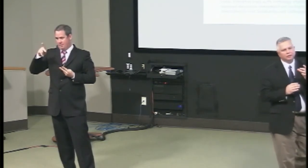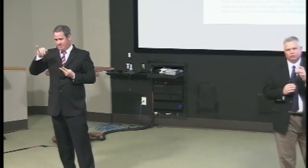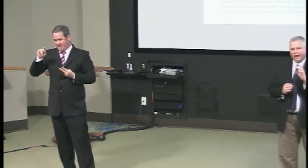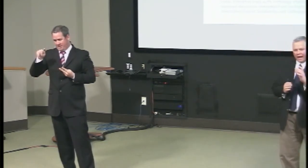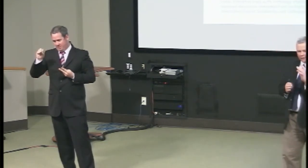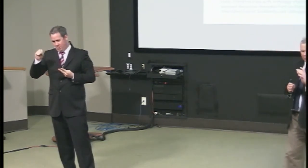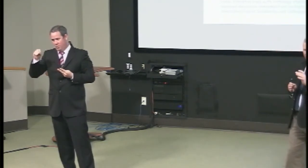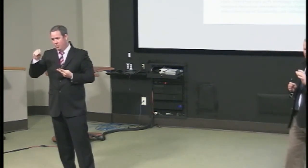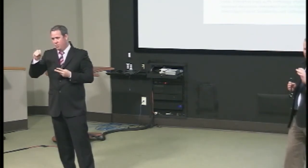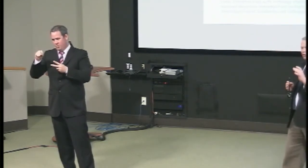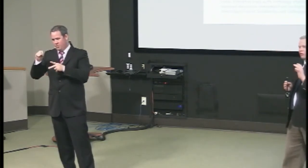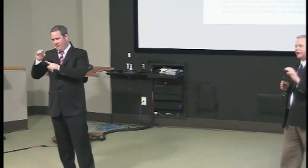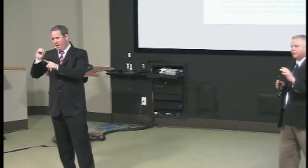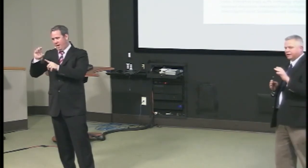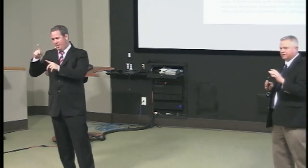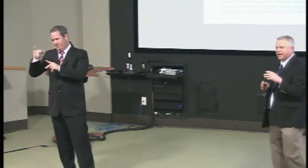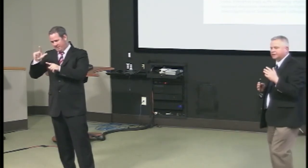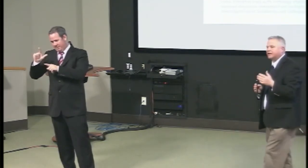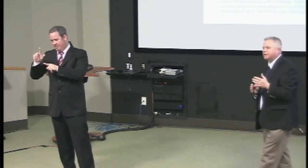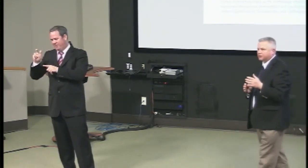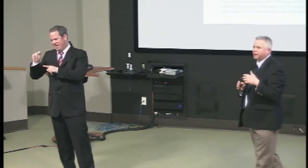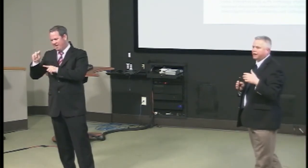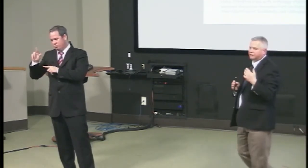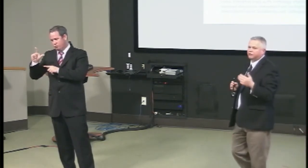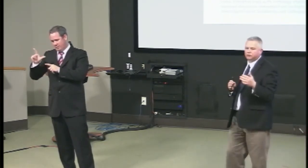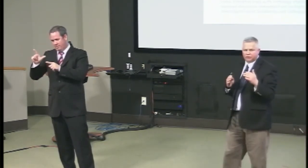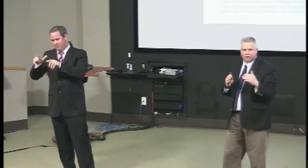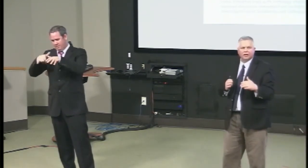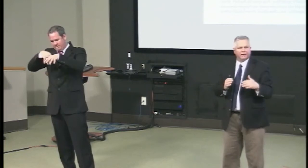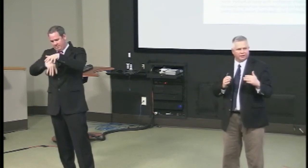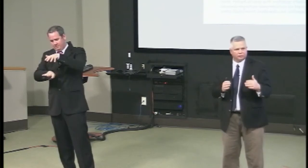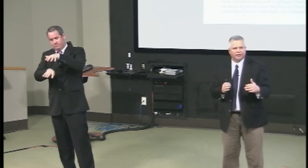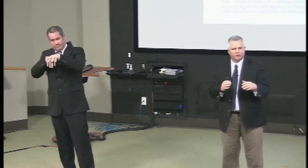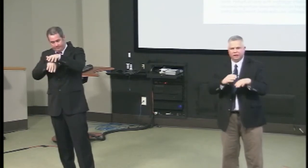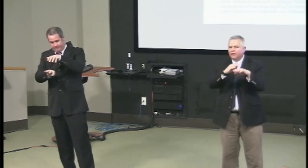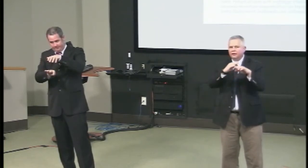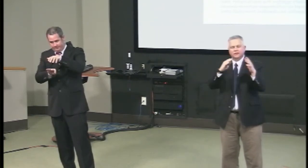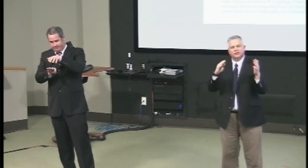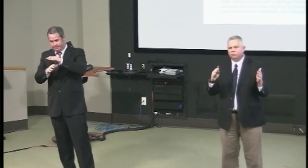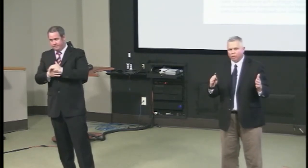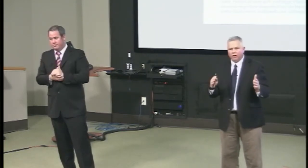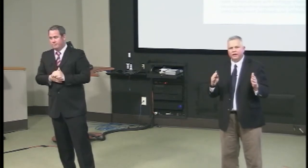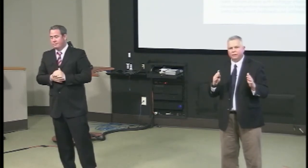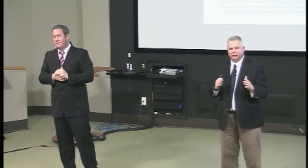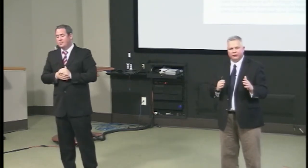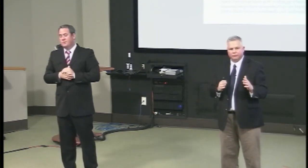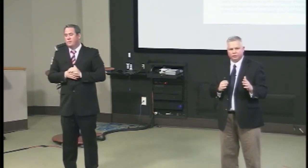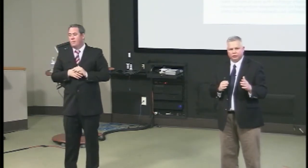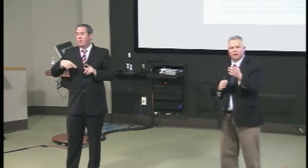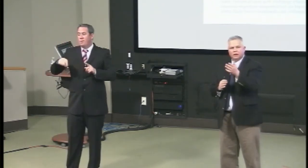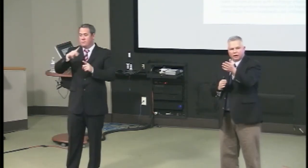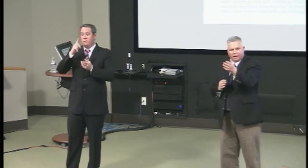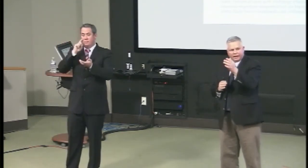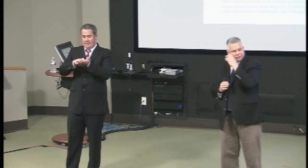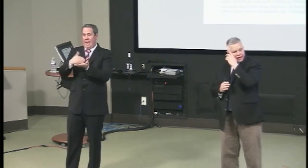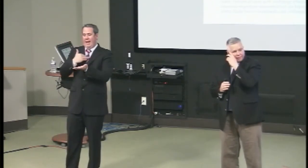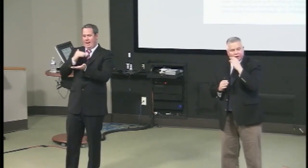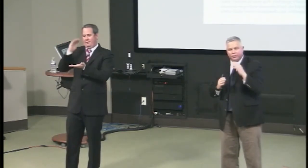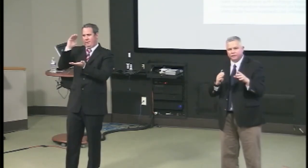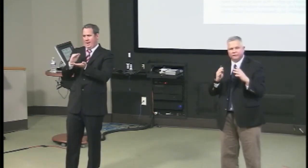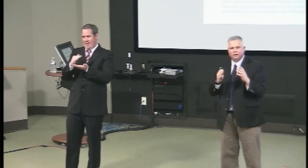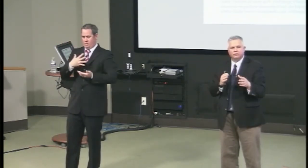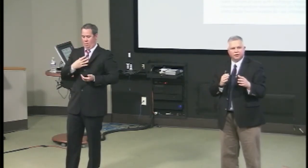white matter track coherence as indexed by diffusion tensor imaging. This is a broad and big literature.